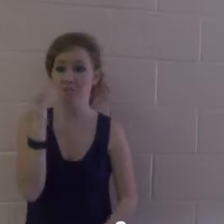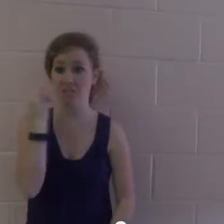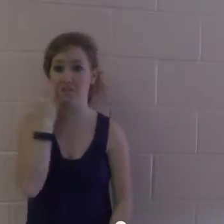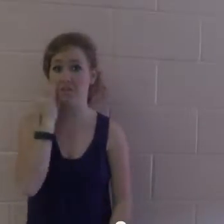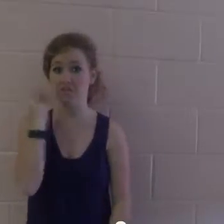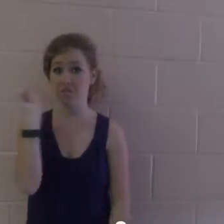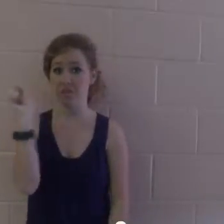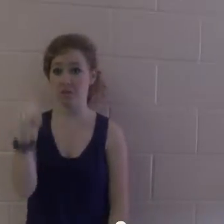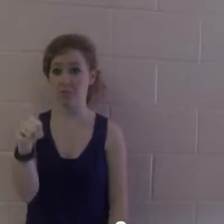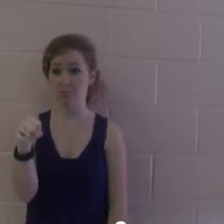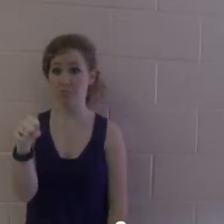cubs and killing them.